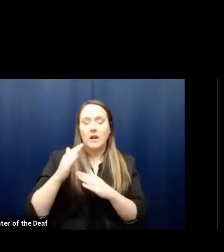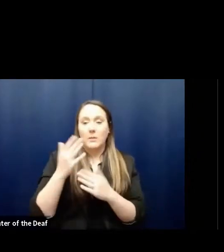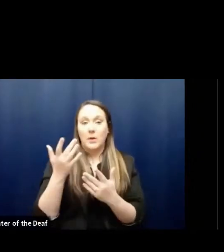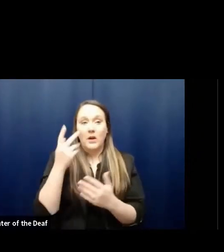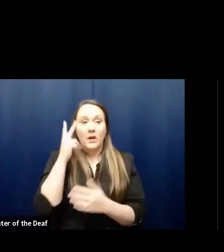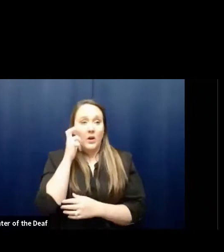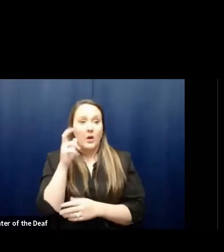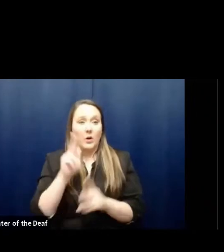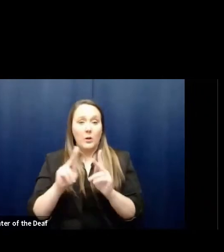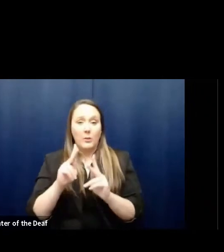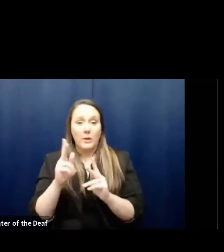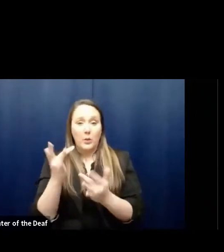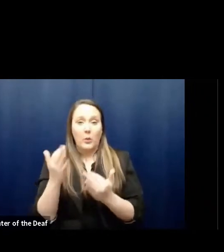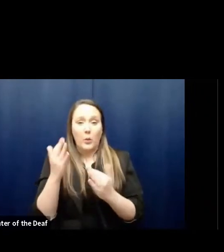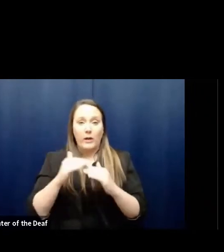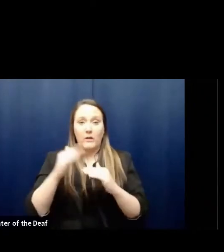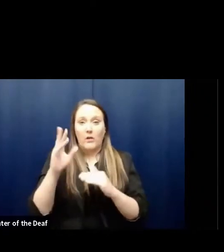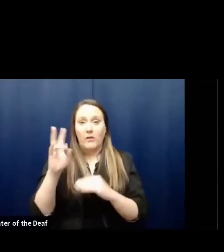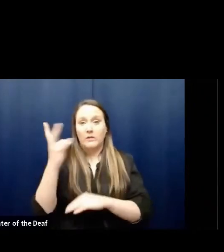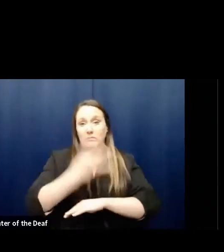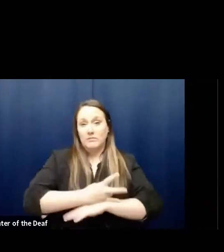days.